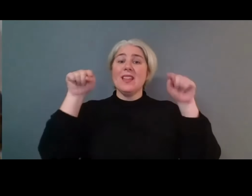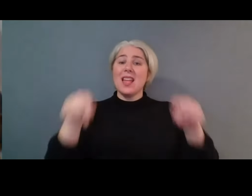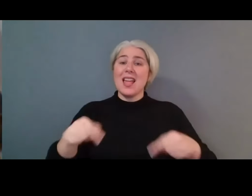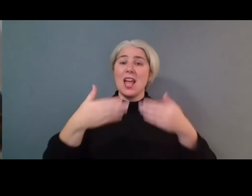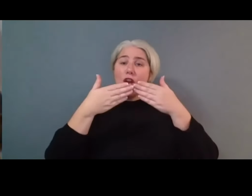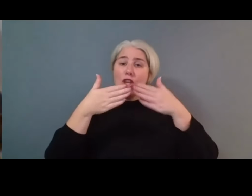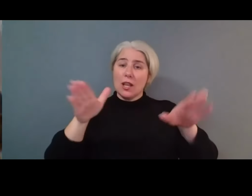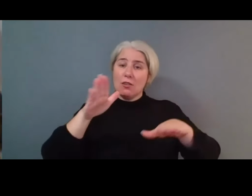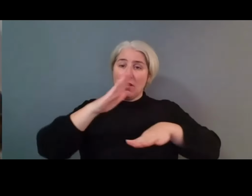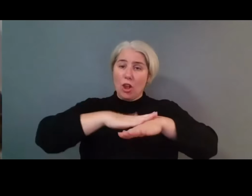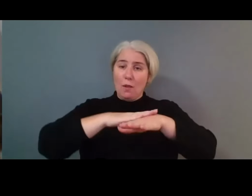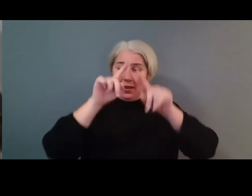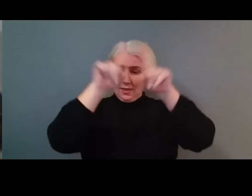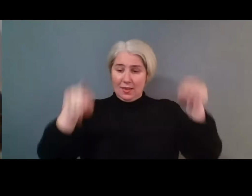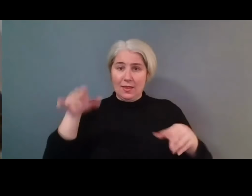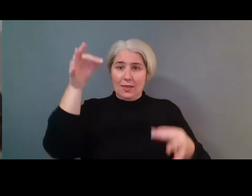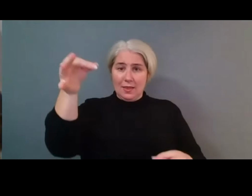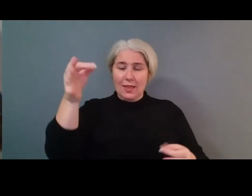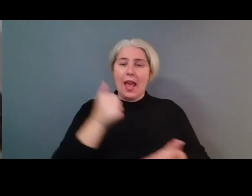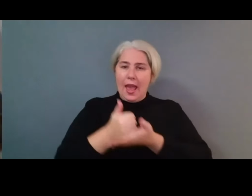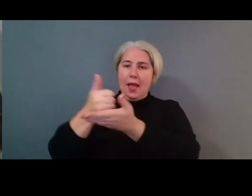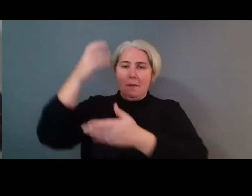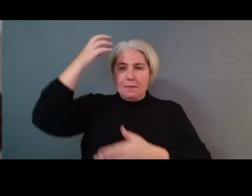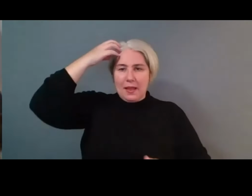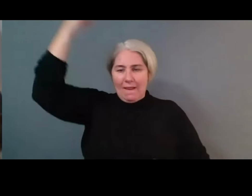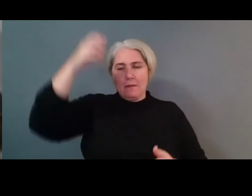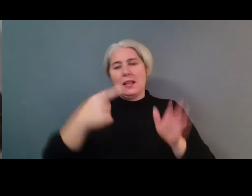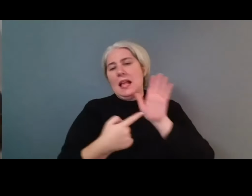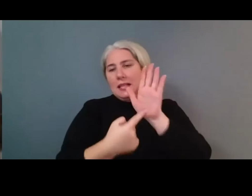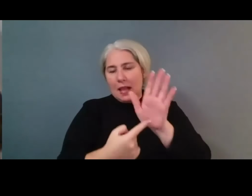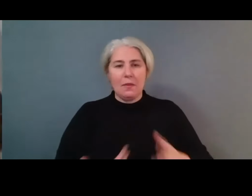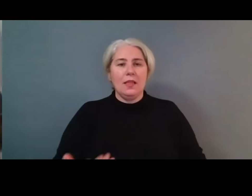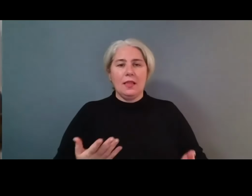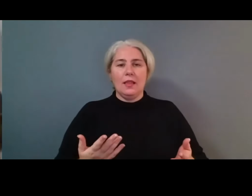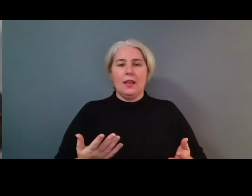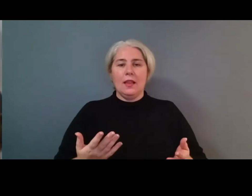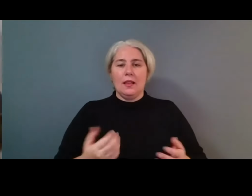specific article. Let's say Article 6 on disabled women, or Article